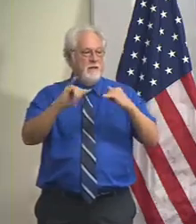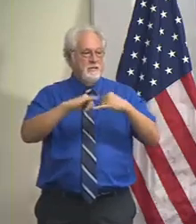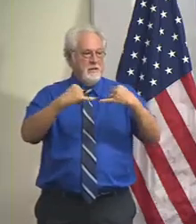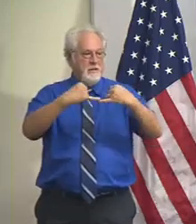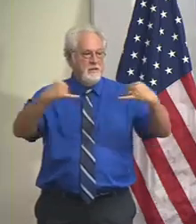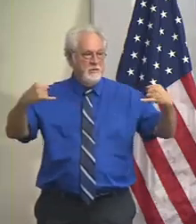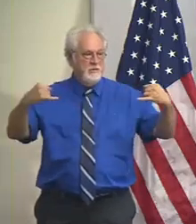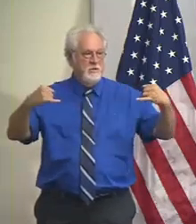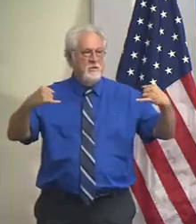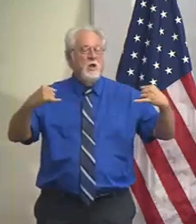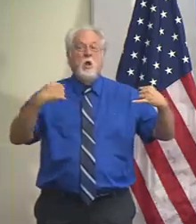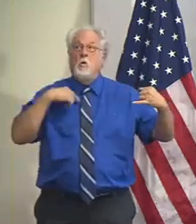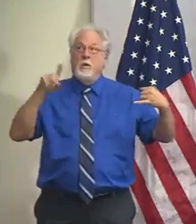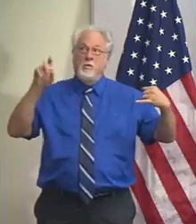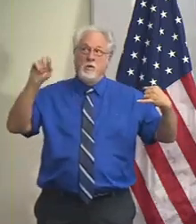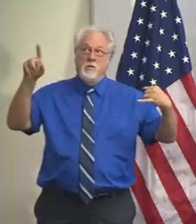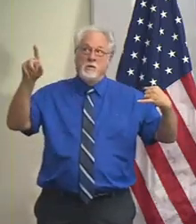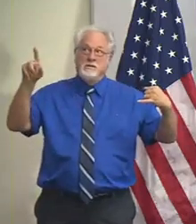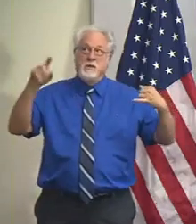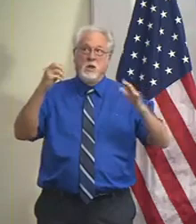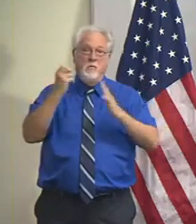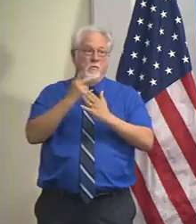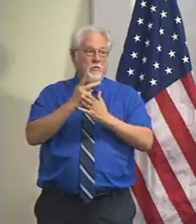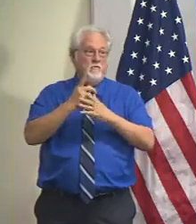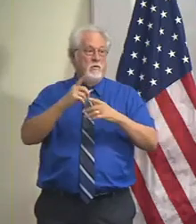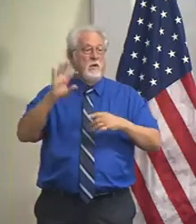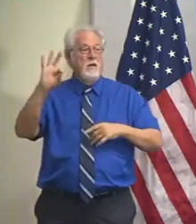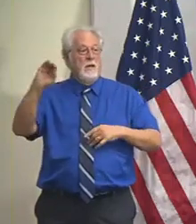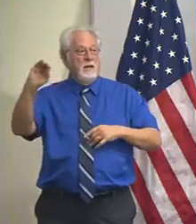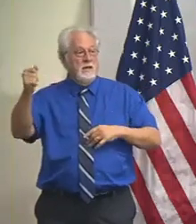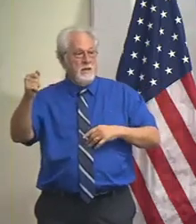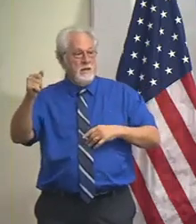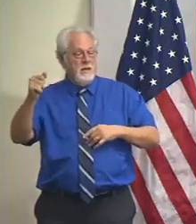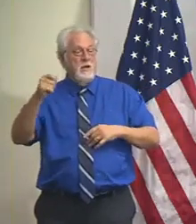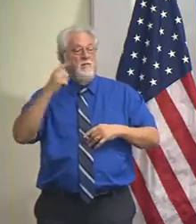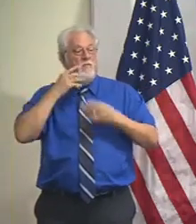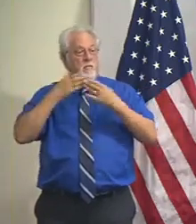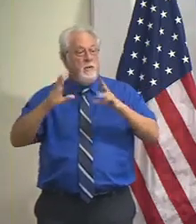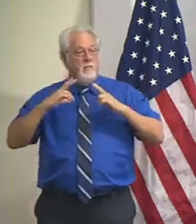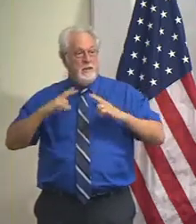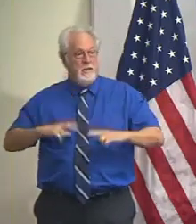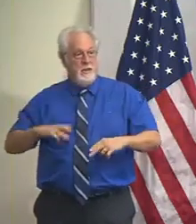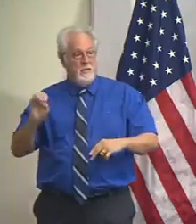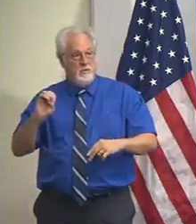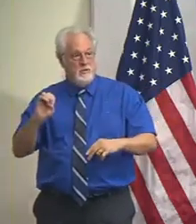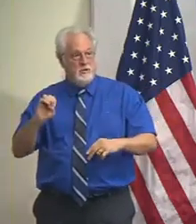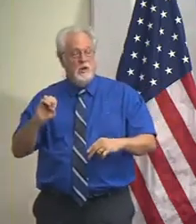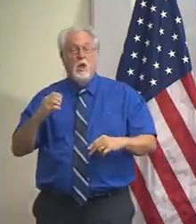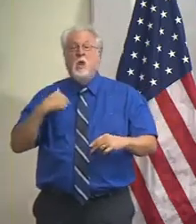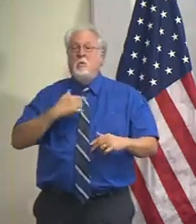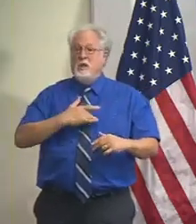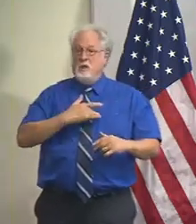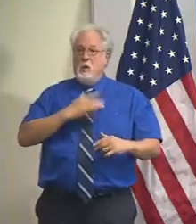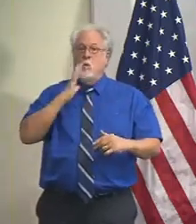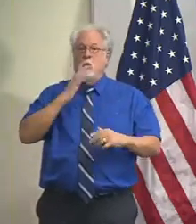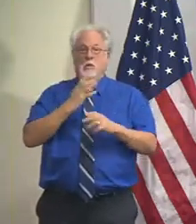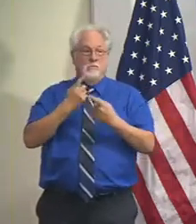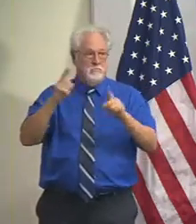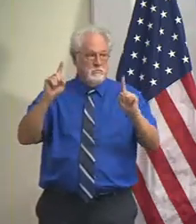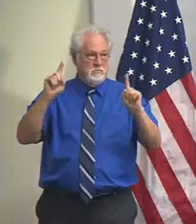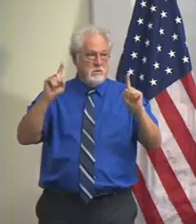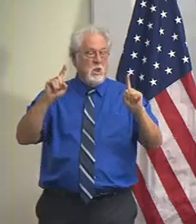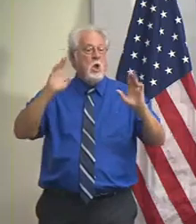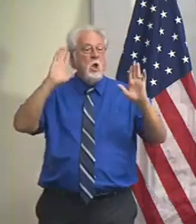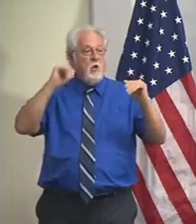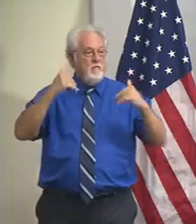threshold. We've requested approval to go to 90-10 on the public health emergency. We anticipate we're going to be successful, and